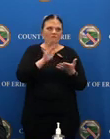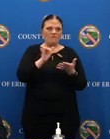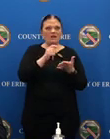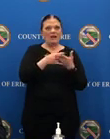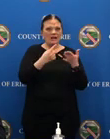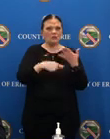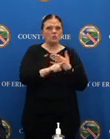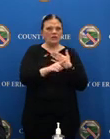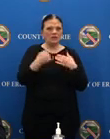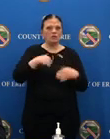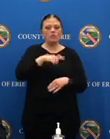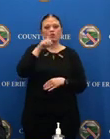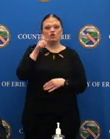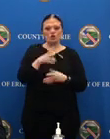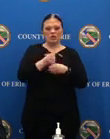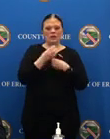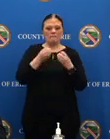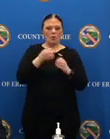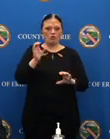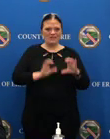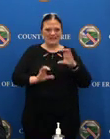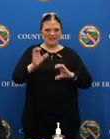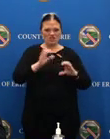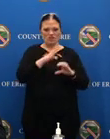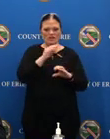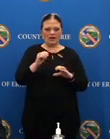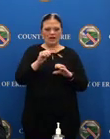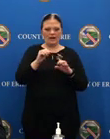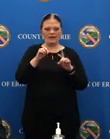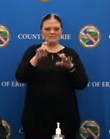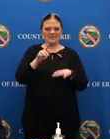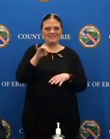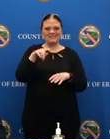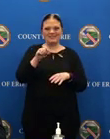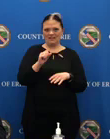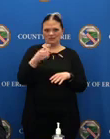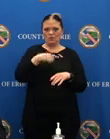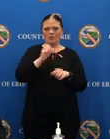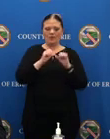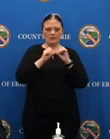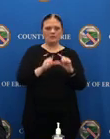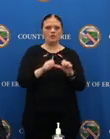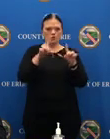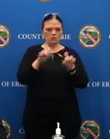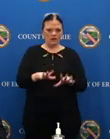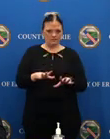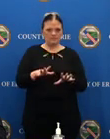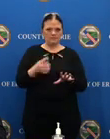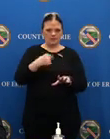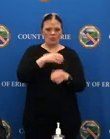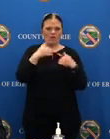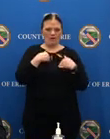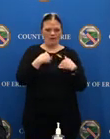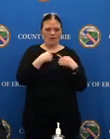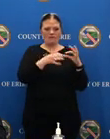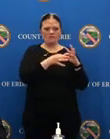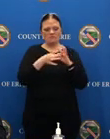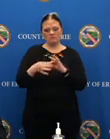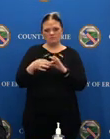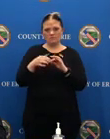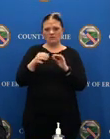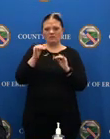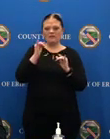should be getting more reagent and more test kits, so we'll be able to continue to do the testing that we have with regards to